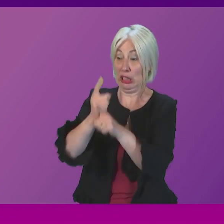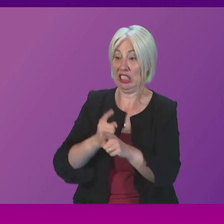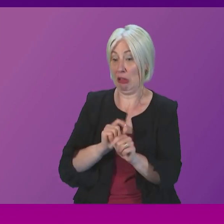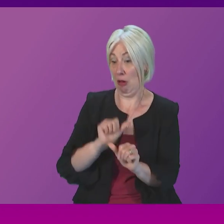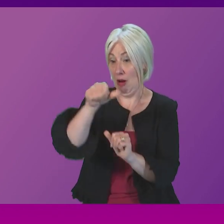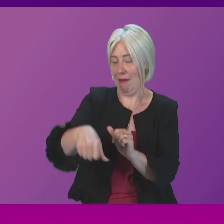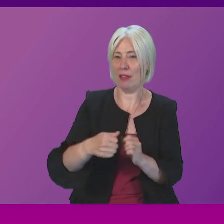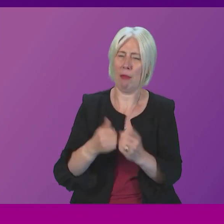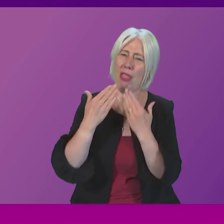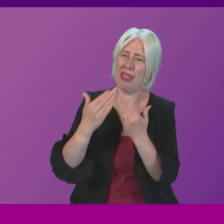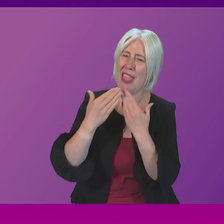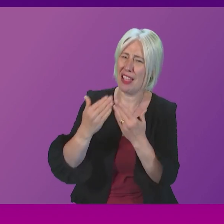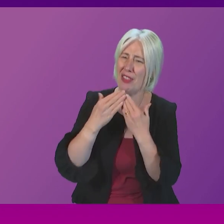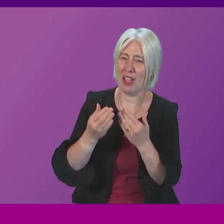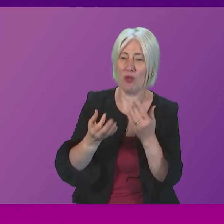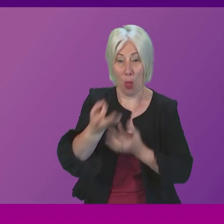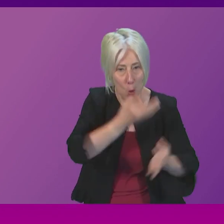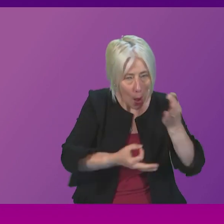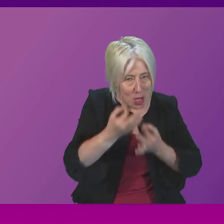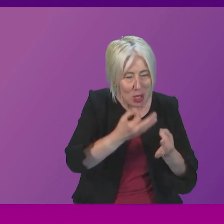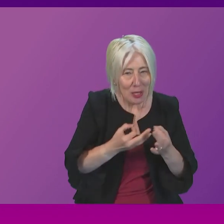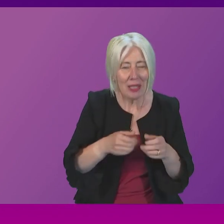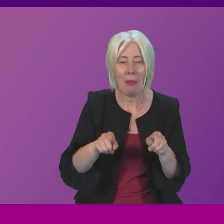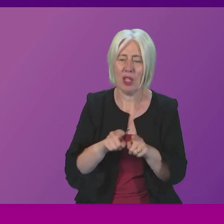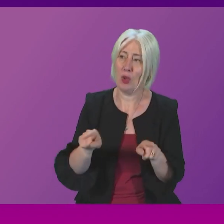later. But thank you all so much for the questions, and I'm sure you'll want to